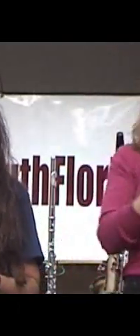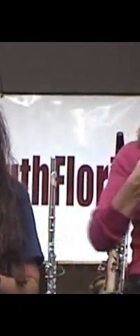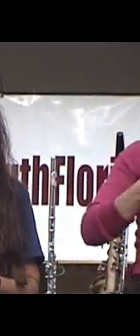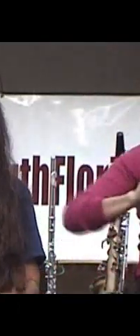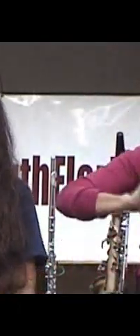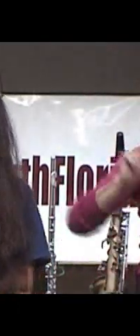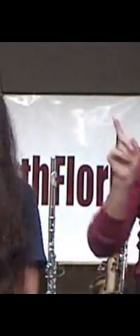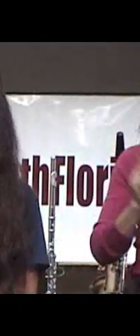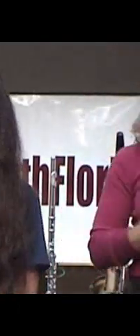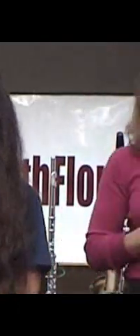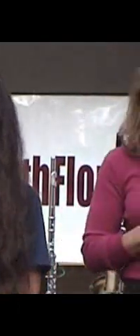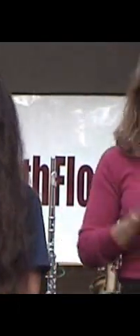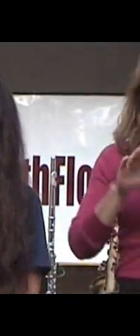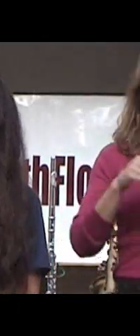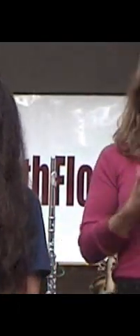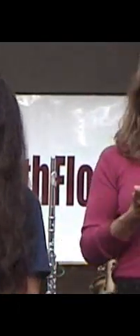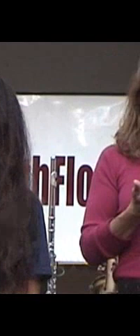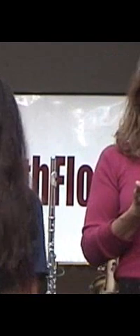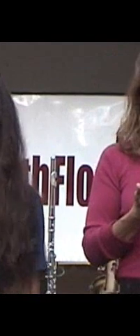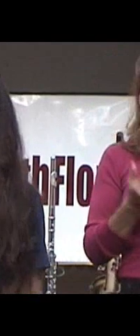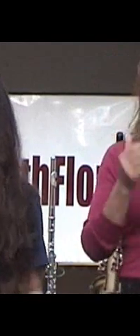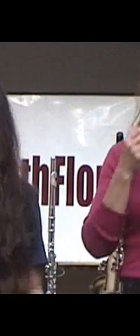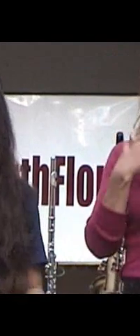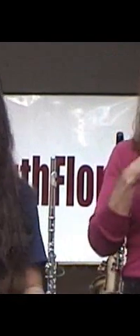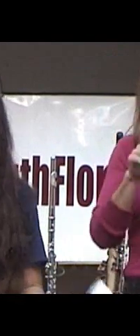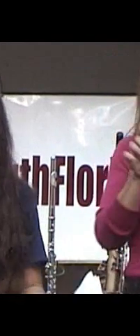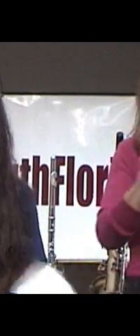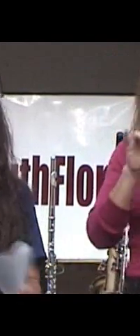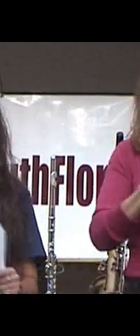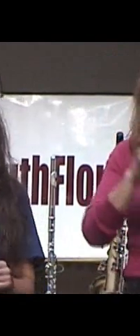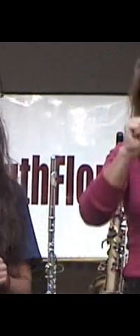difference. How do we get Scott Brown elected in Massachusetts?